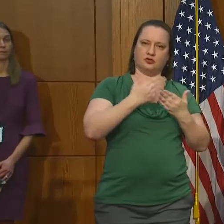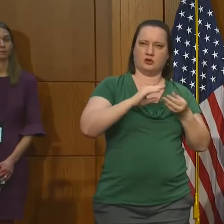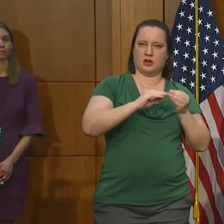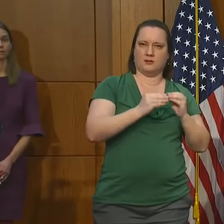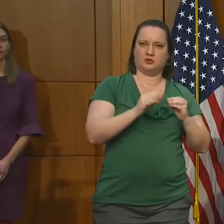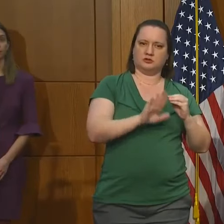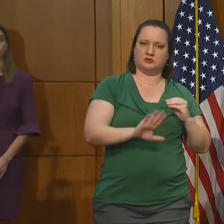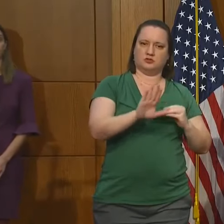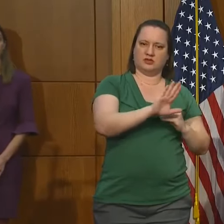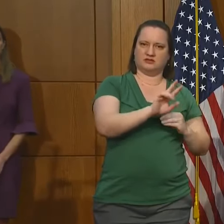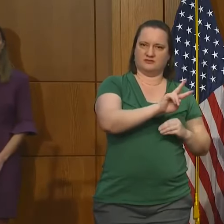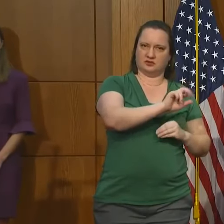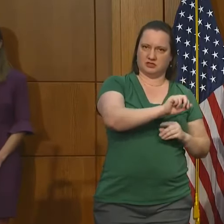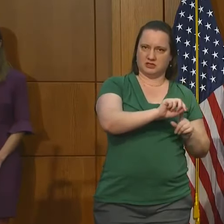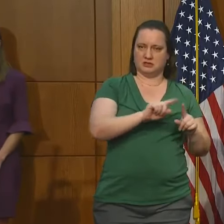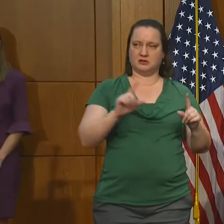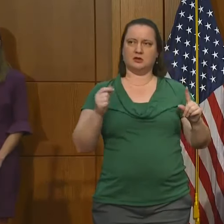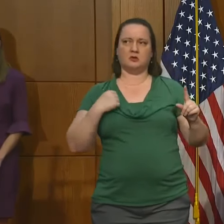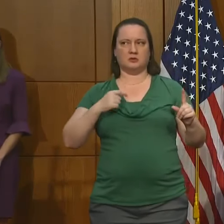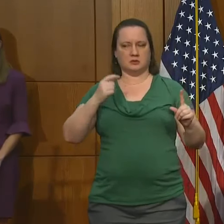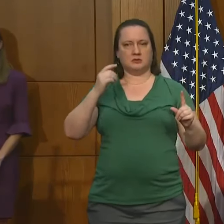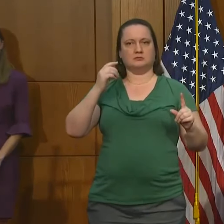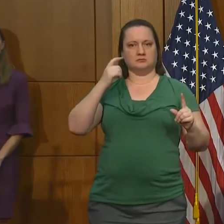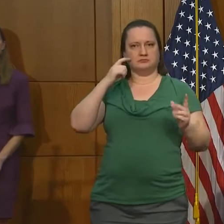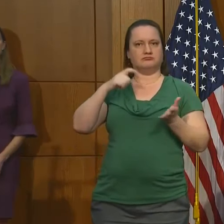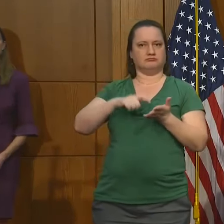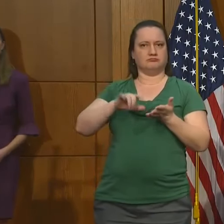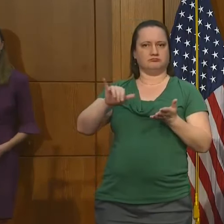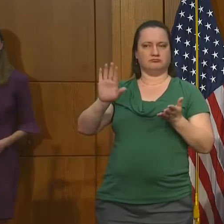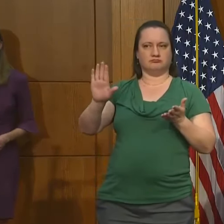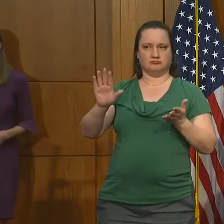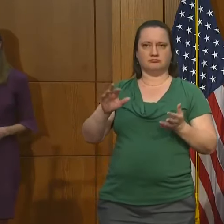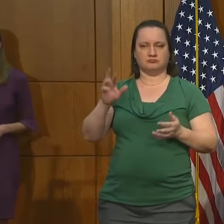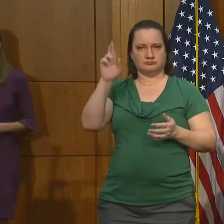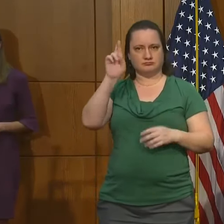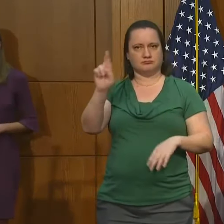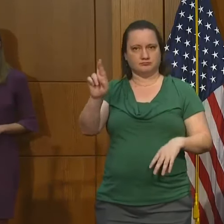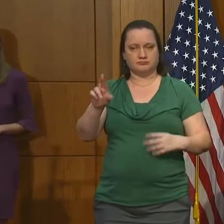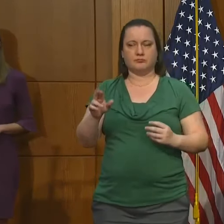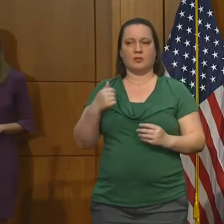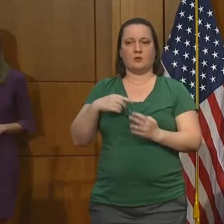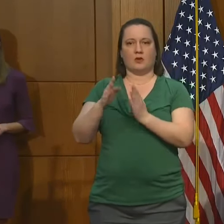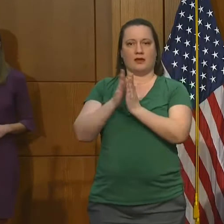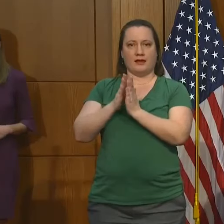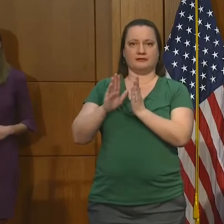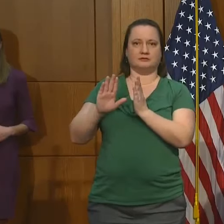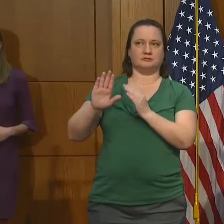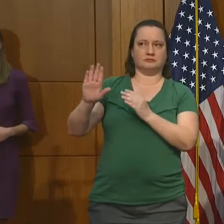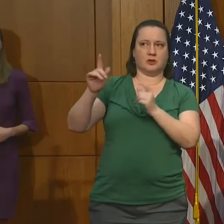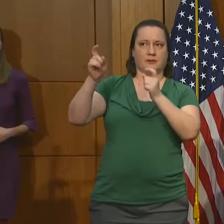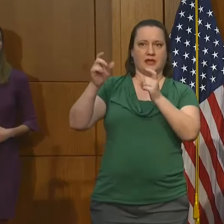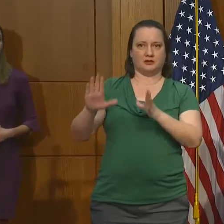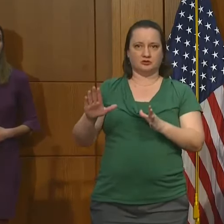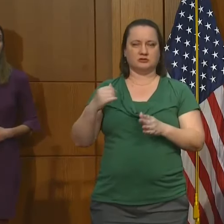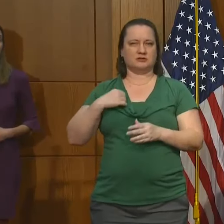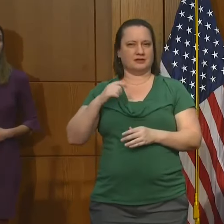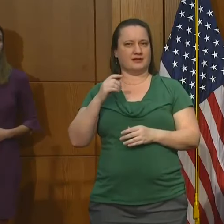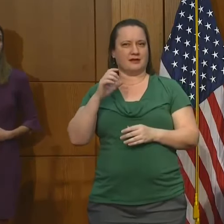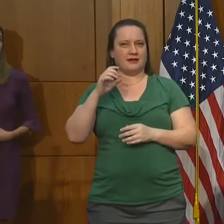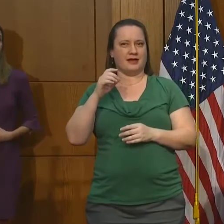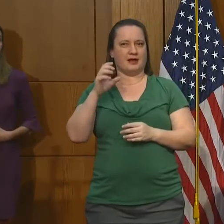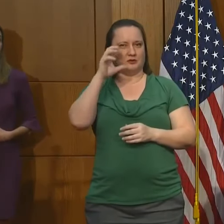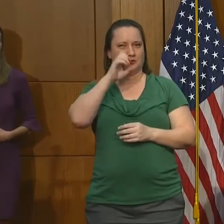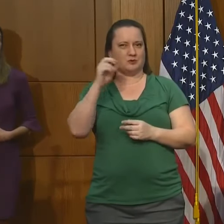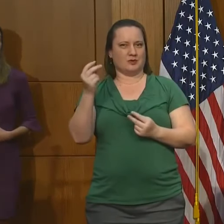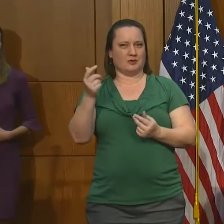And we acknowledge that. And what we ask those regions, and I suspect those elected officials and managers are watching this press conference, to review what